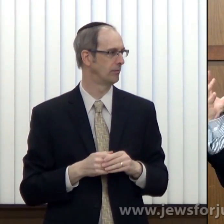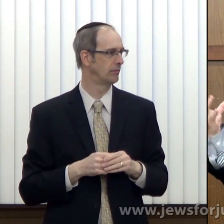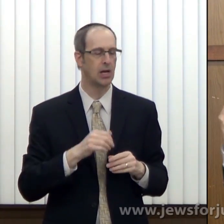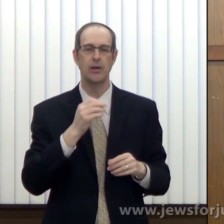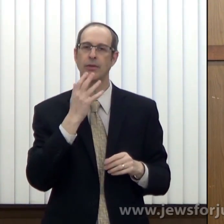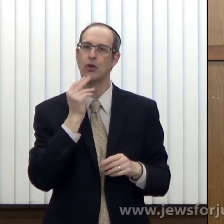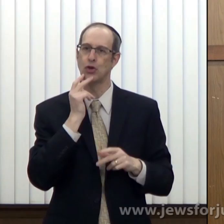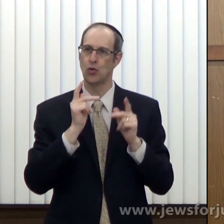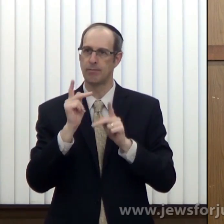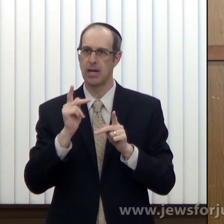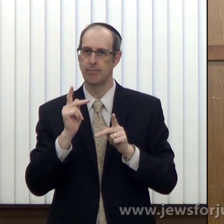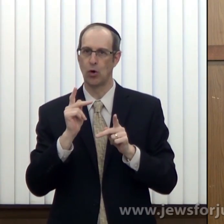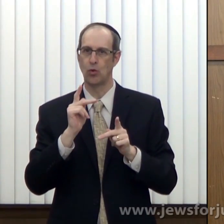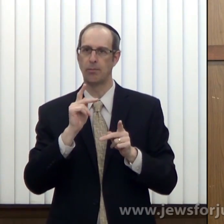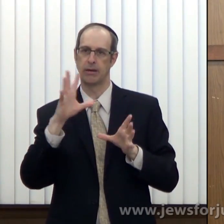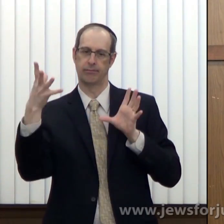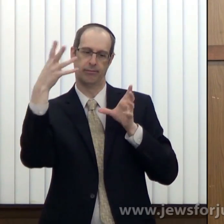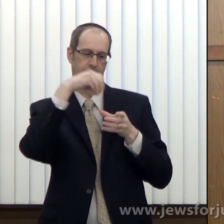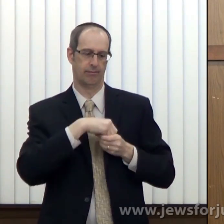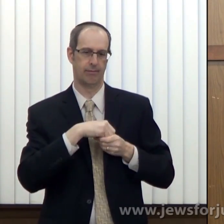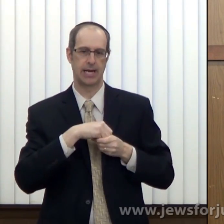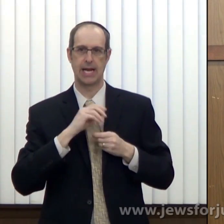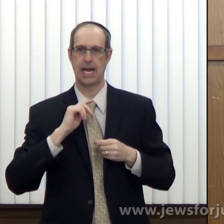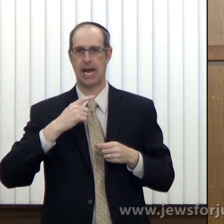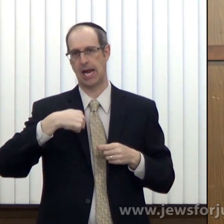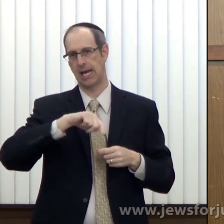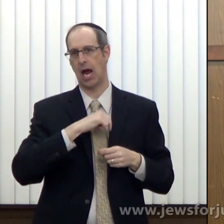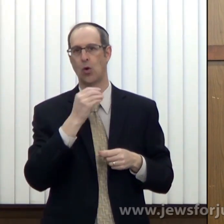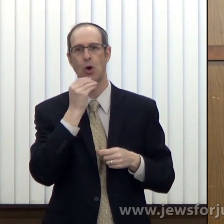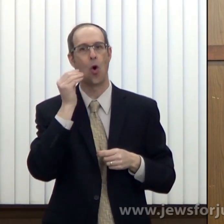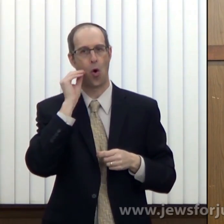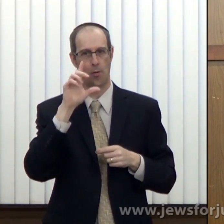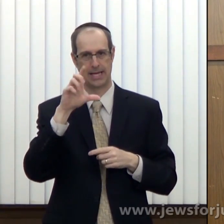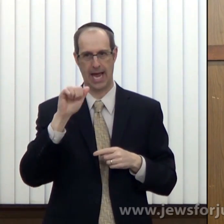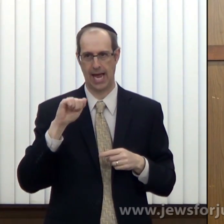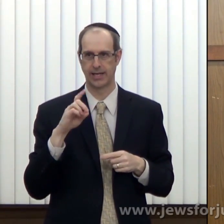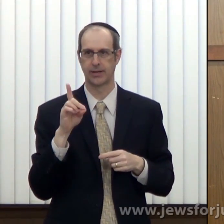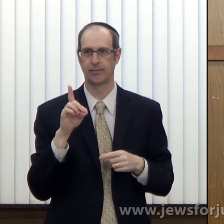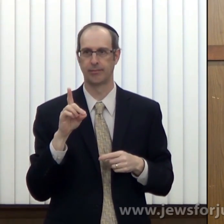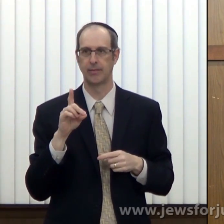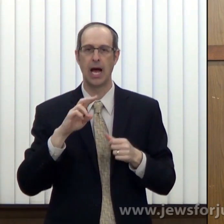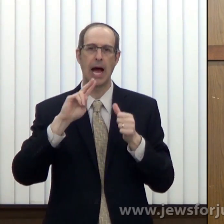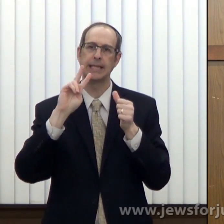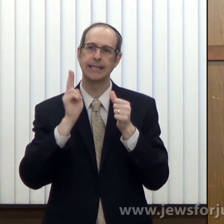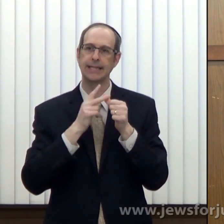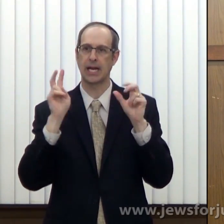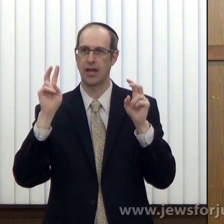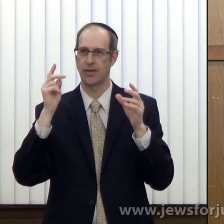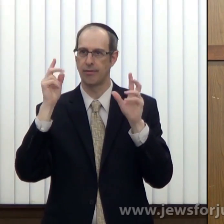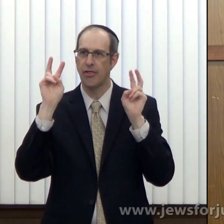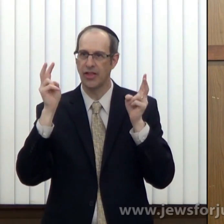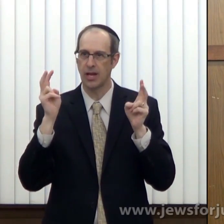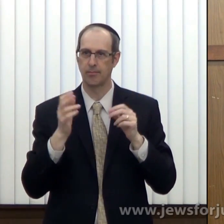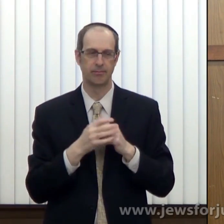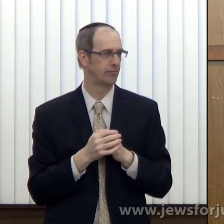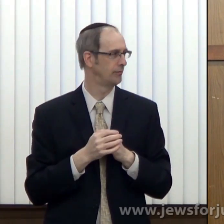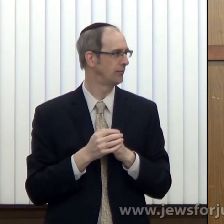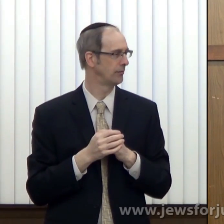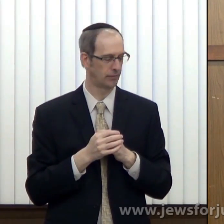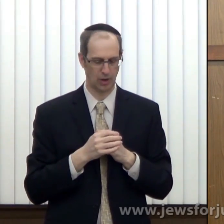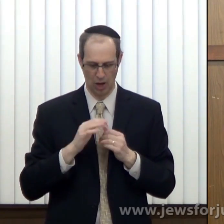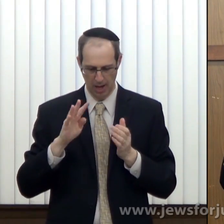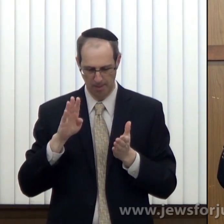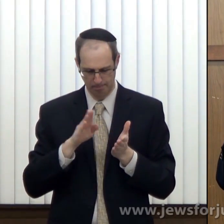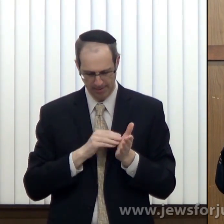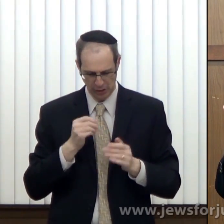be reunited in our homeland. The second theme that I want to point out is on